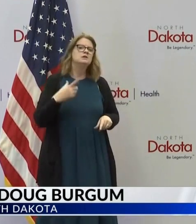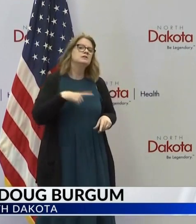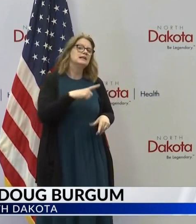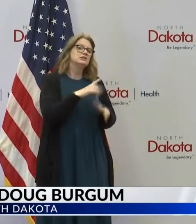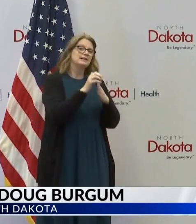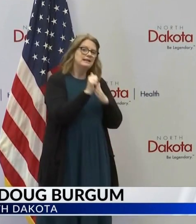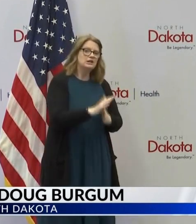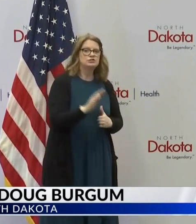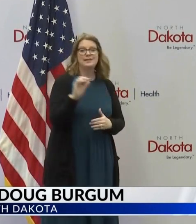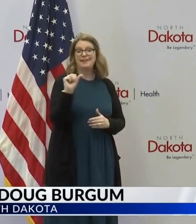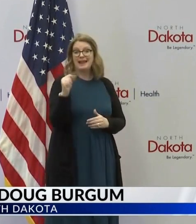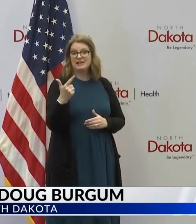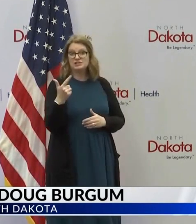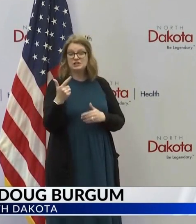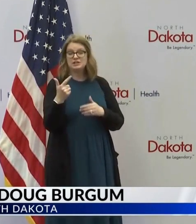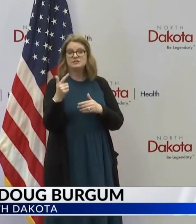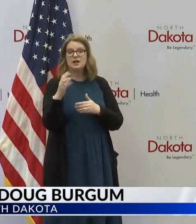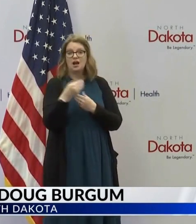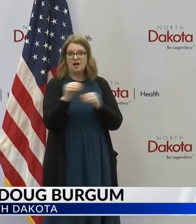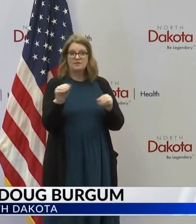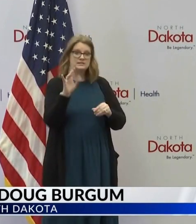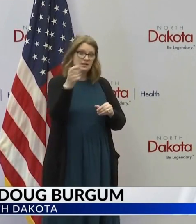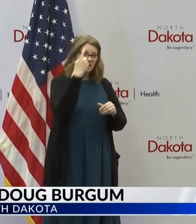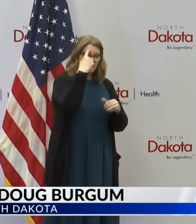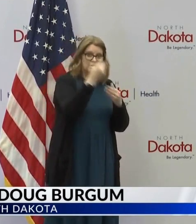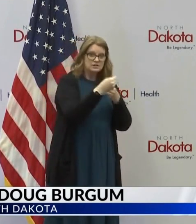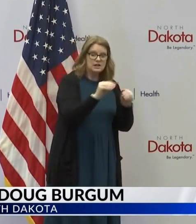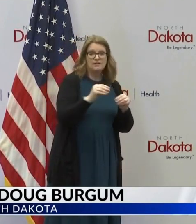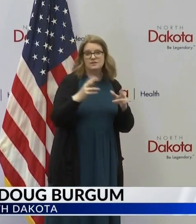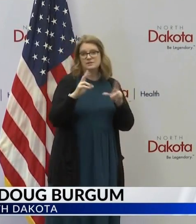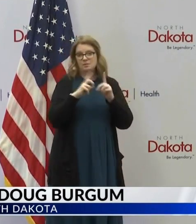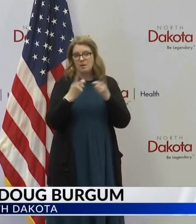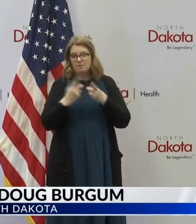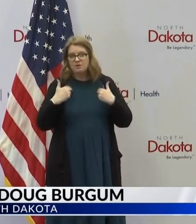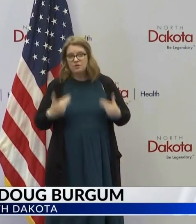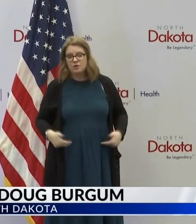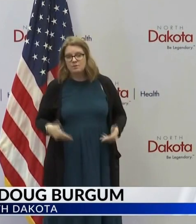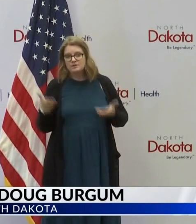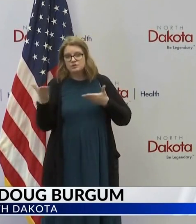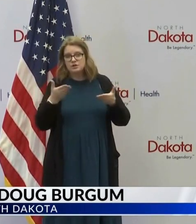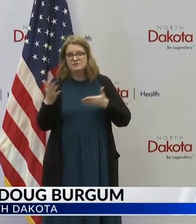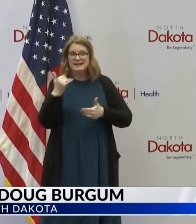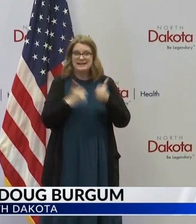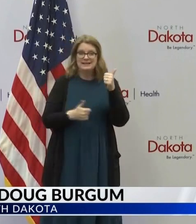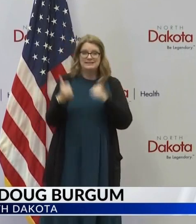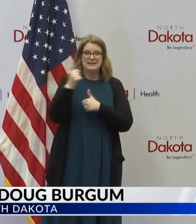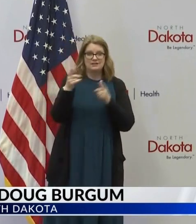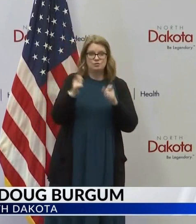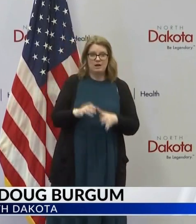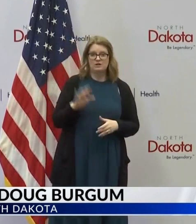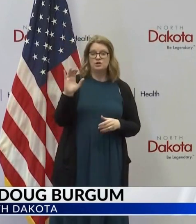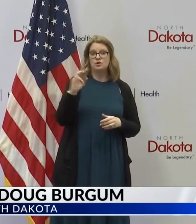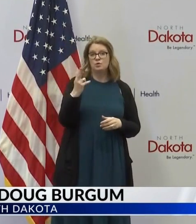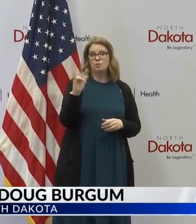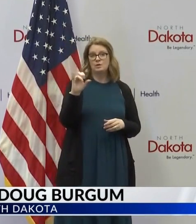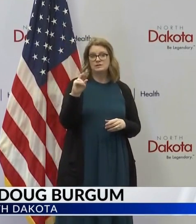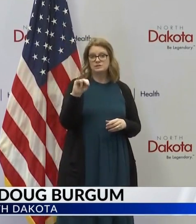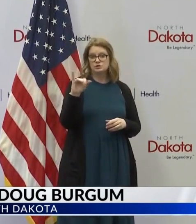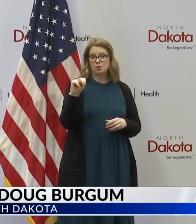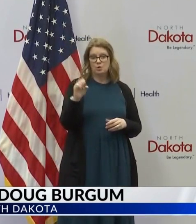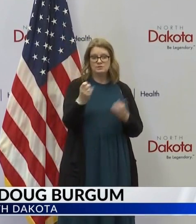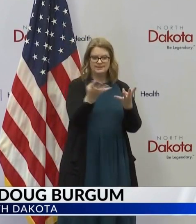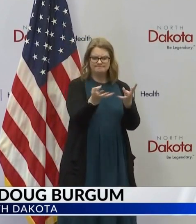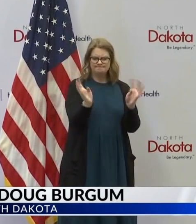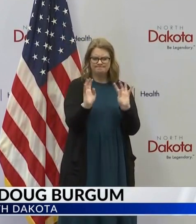leadership, the Attorney General's office from North Dakota, the Governor's office, Department of Human Services, and its Executive Director, Chris Jones, all sat down